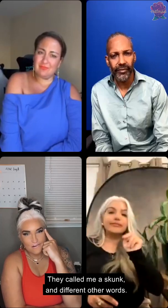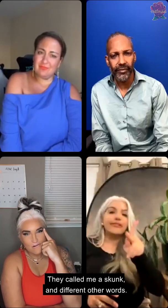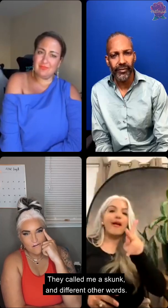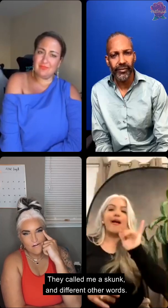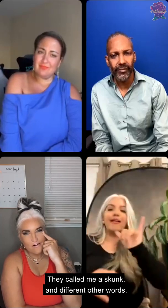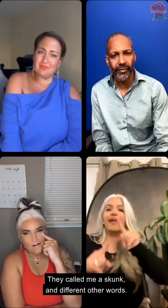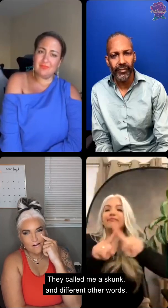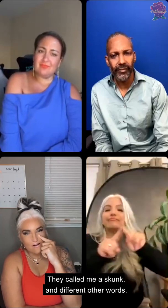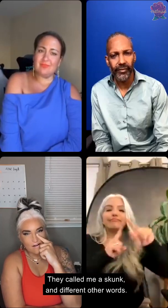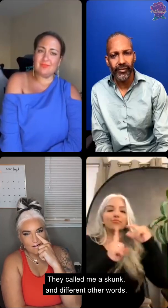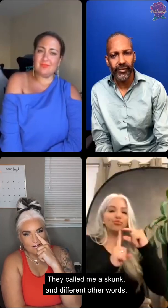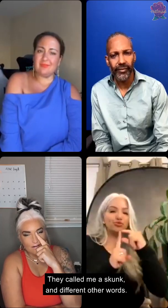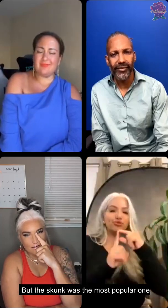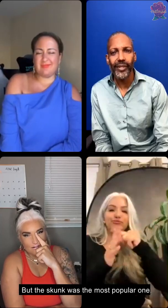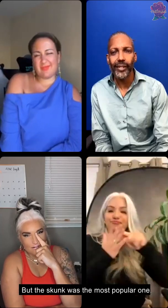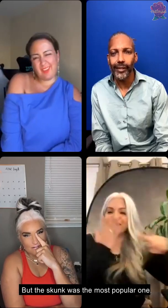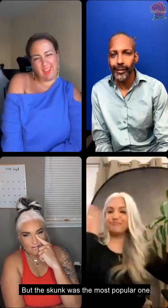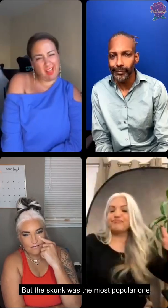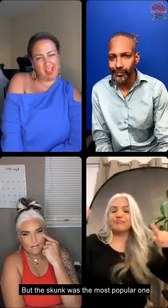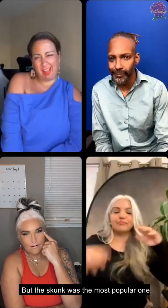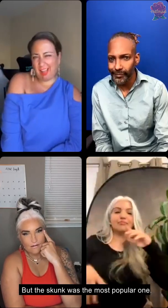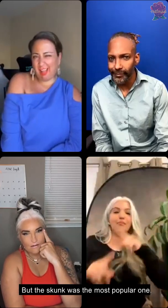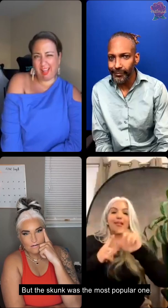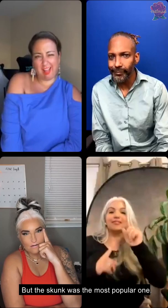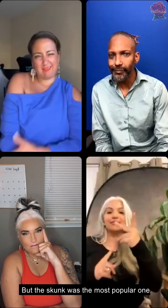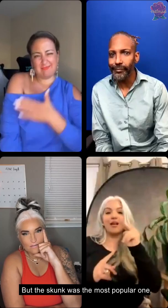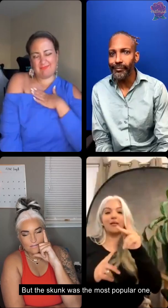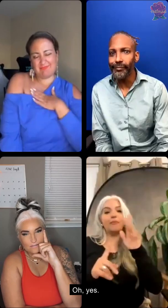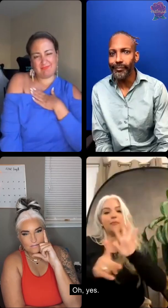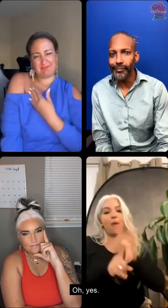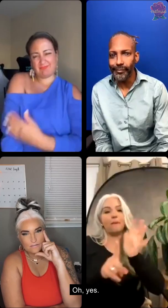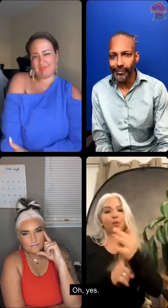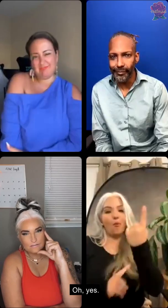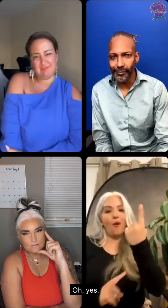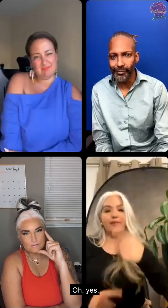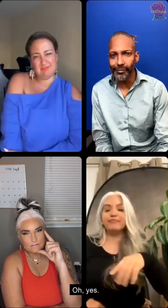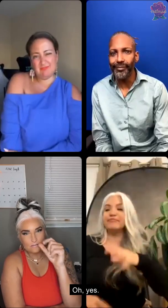They called me a skunk and different other words, but the skunk was the